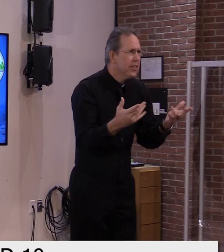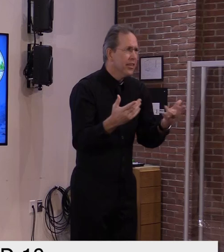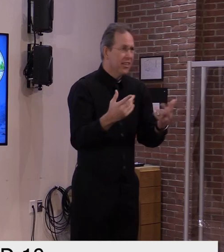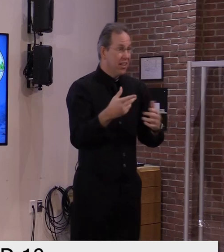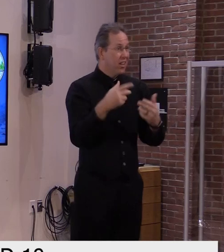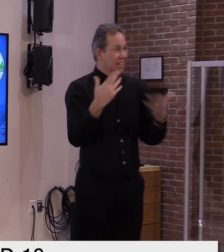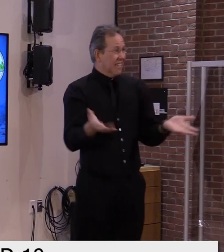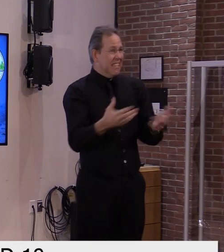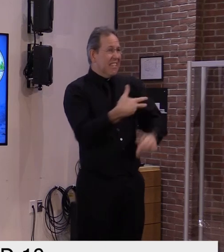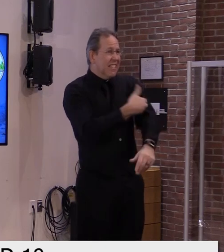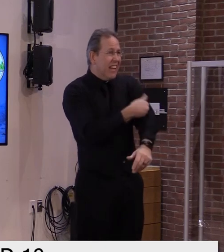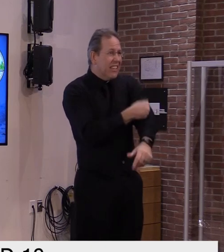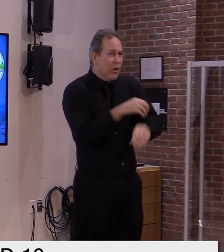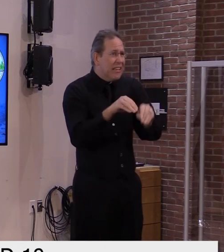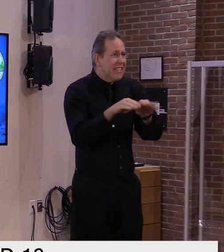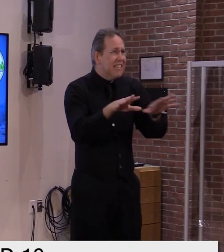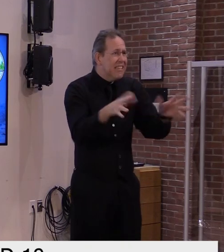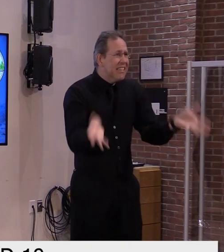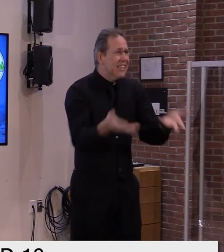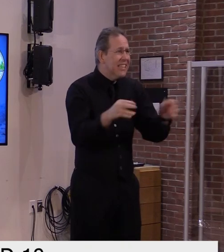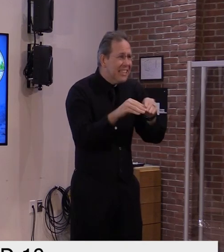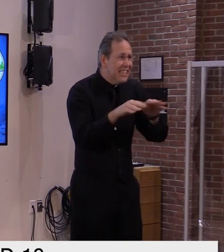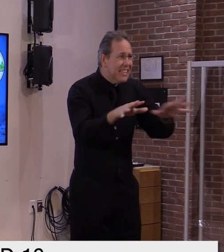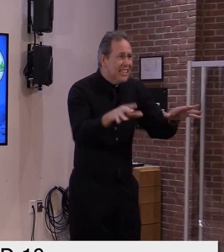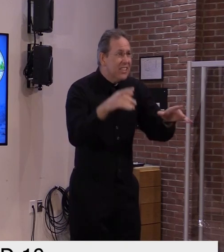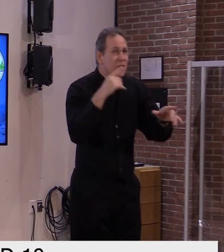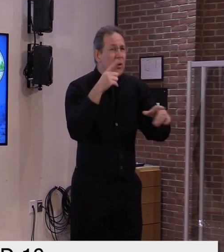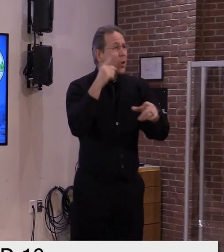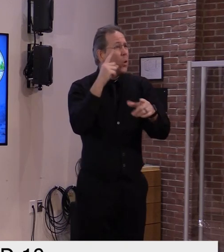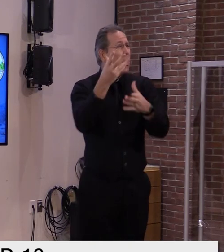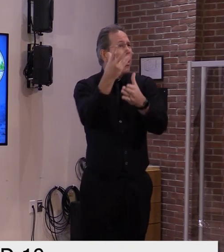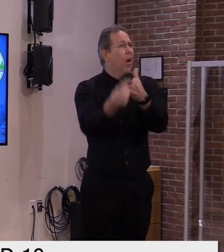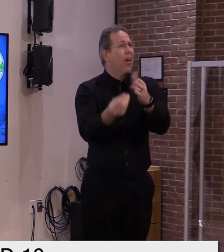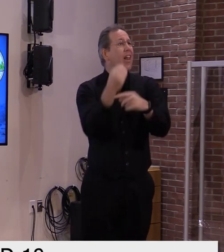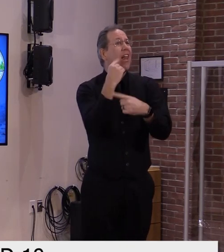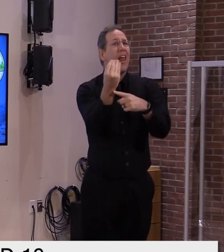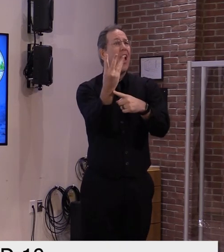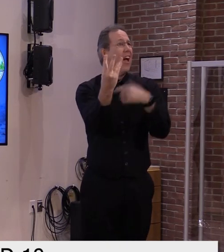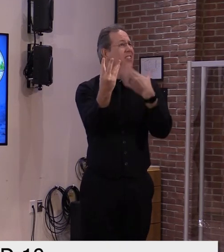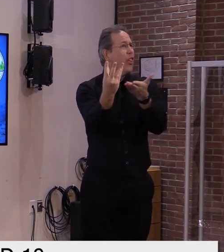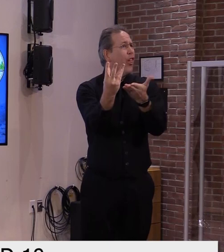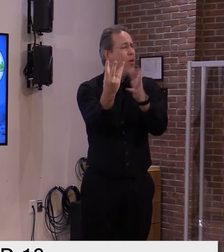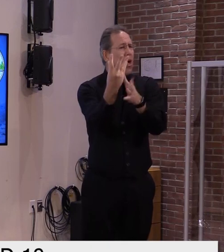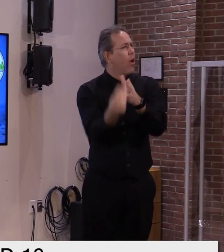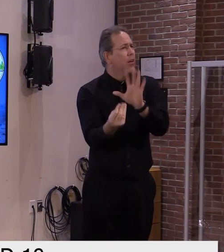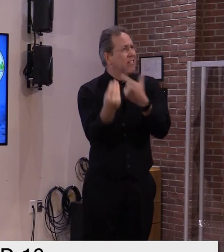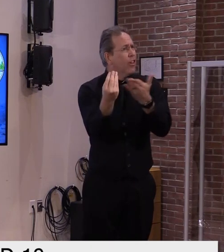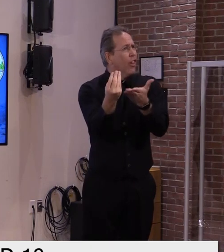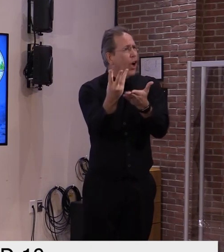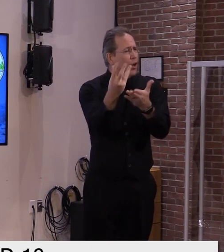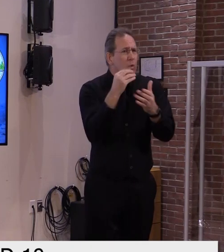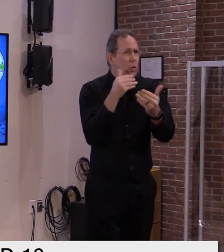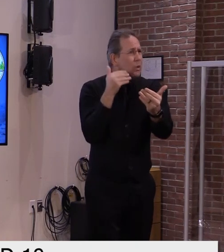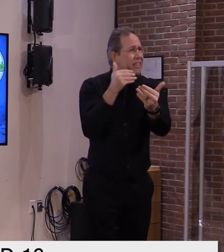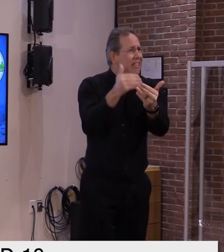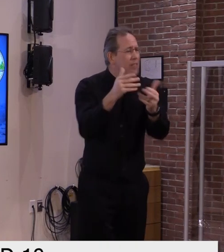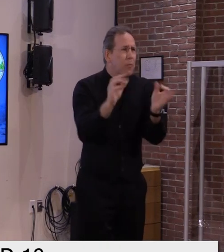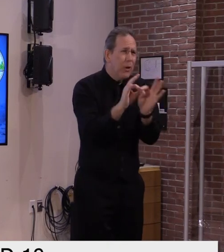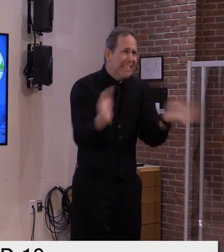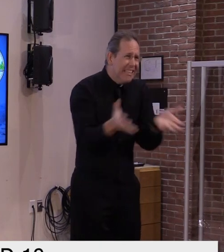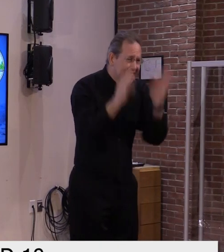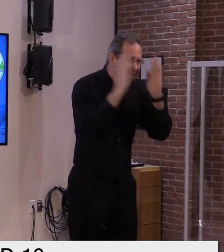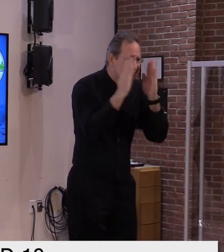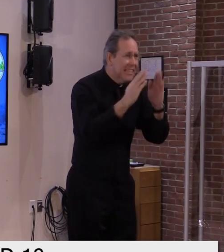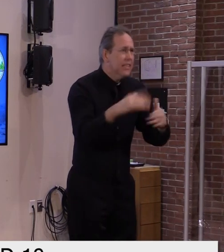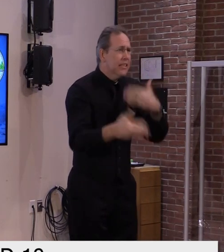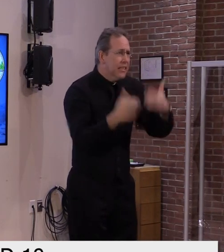at the end of the tunnel in sight, it's more important than ever to follow public health guidance to protect the most vulnerable and our healthcare system in